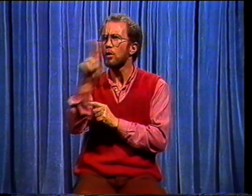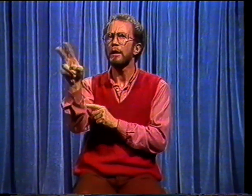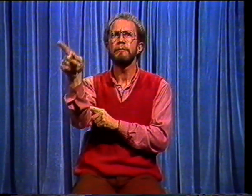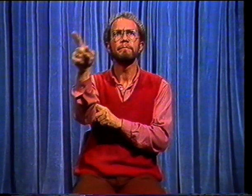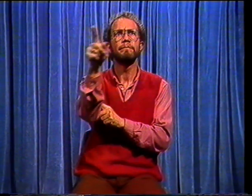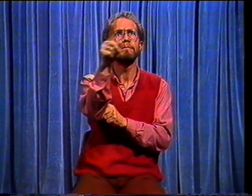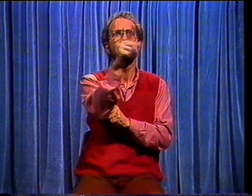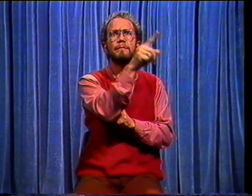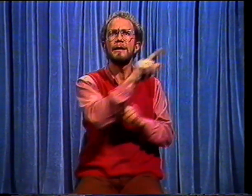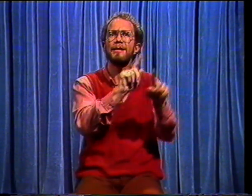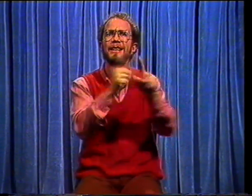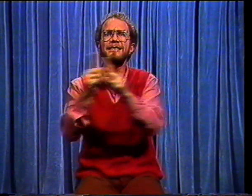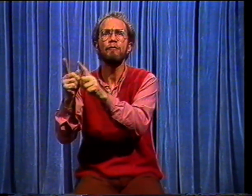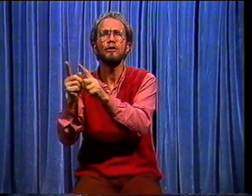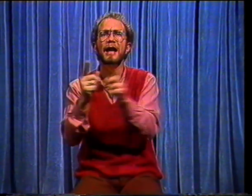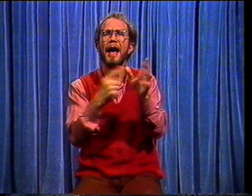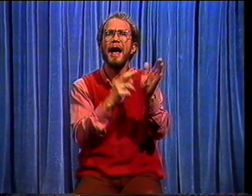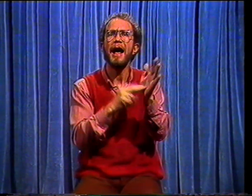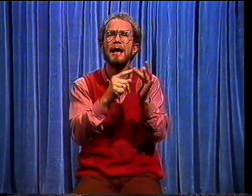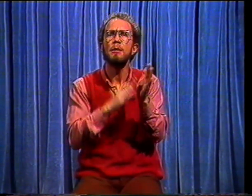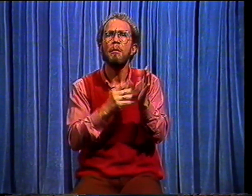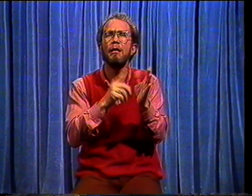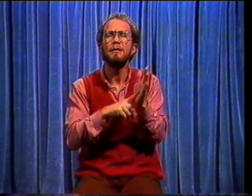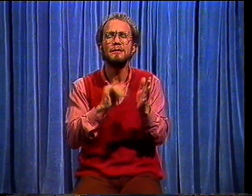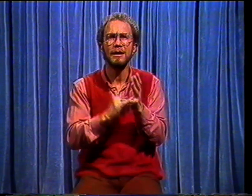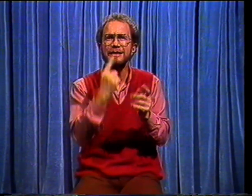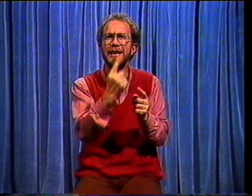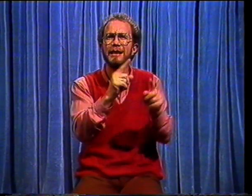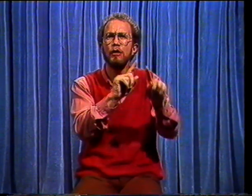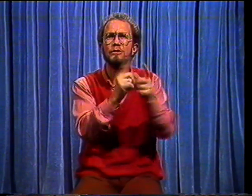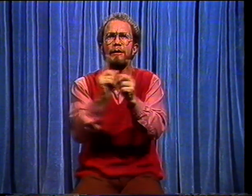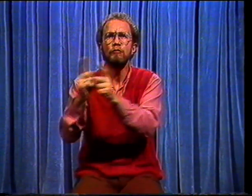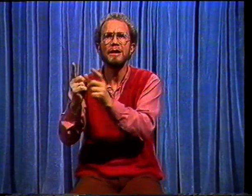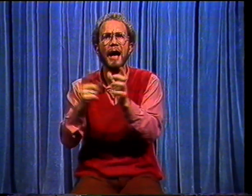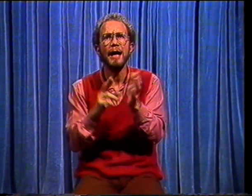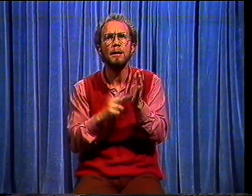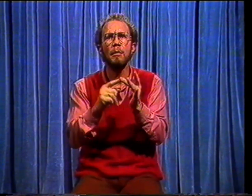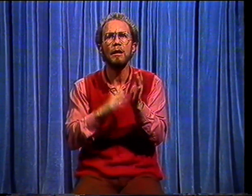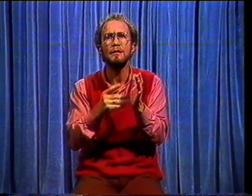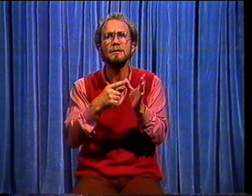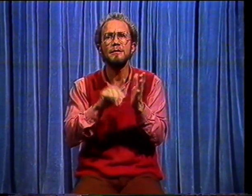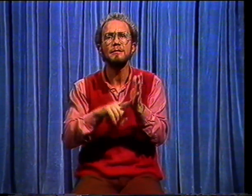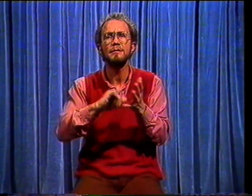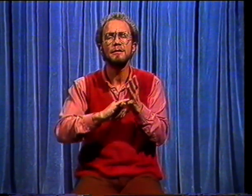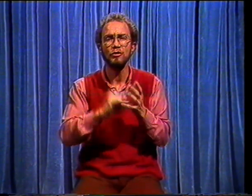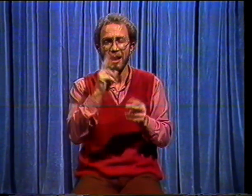and she was looking at the different animals, and she tells us that there are a whole lot of different